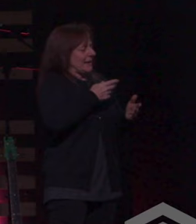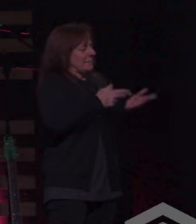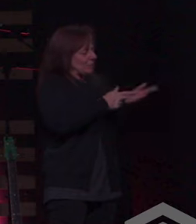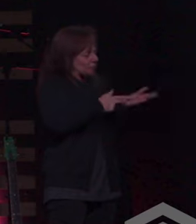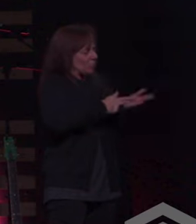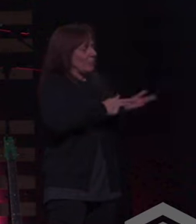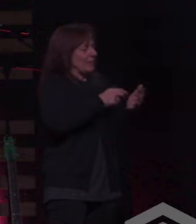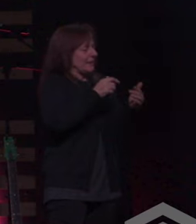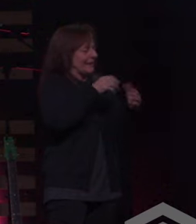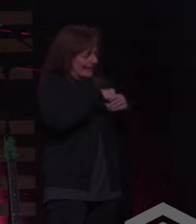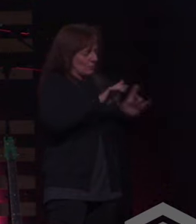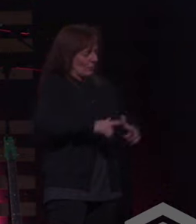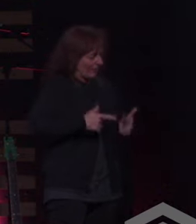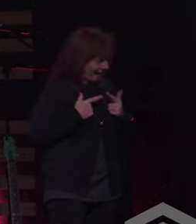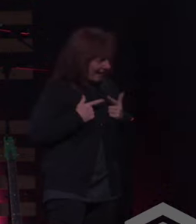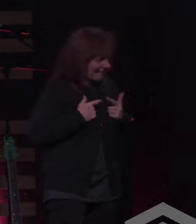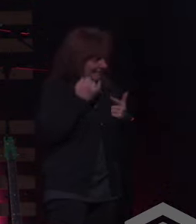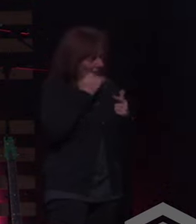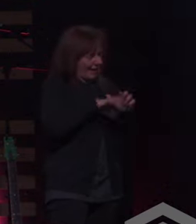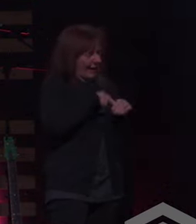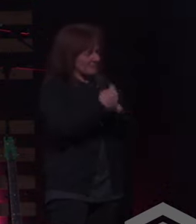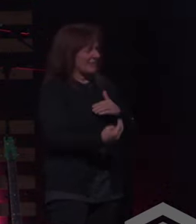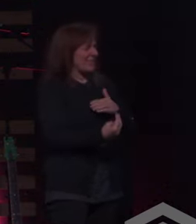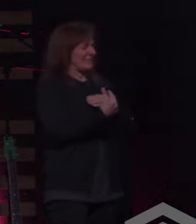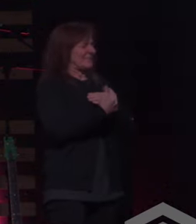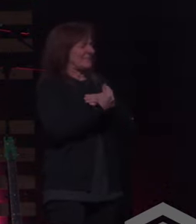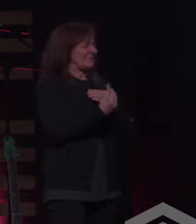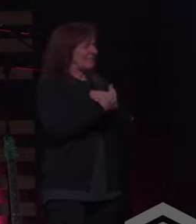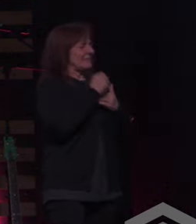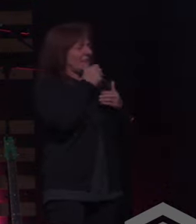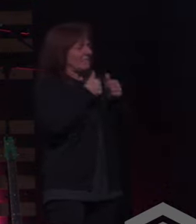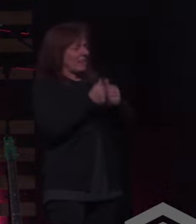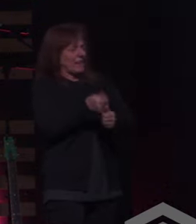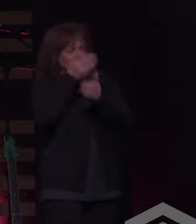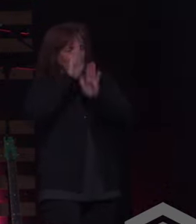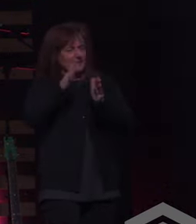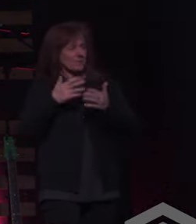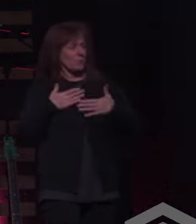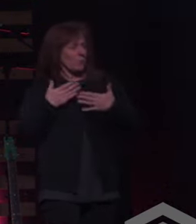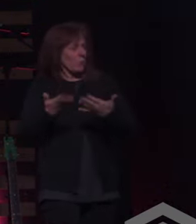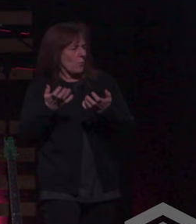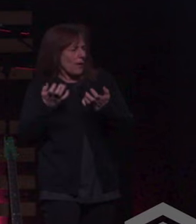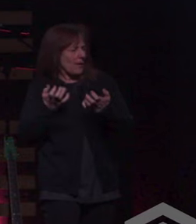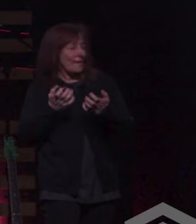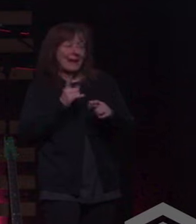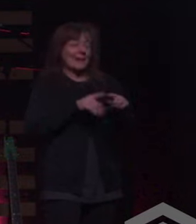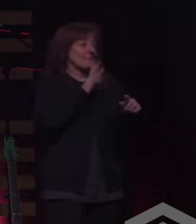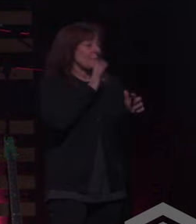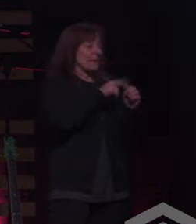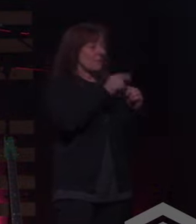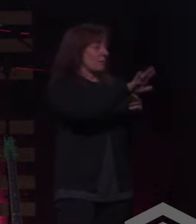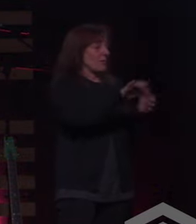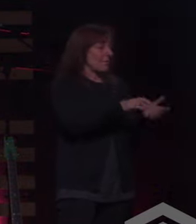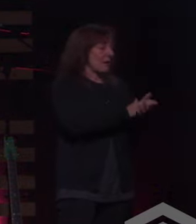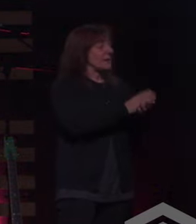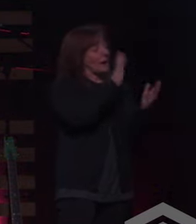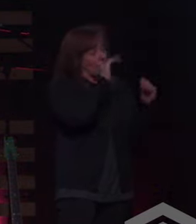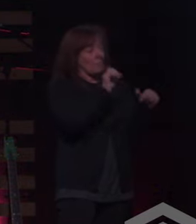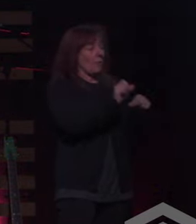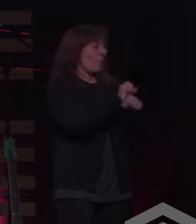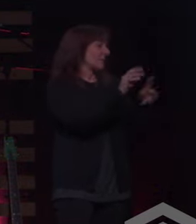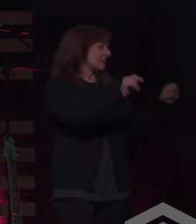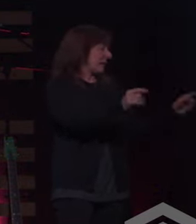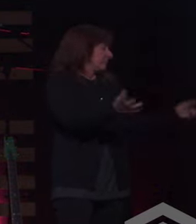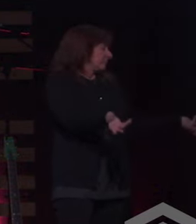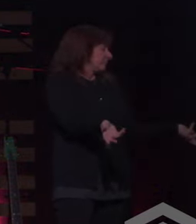life. And if you're outside of God's will and you're not a Christ follower, I can't really speak too much into your marriage. Good luck. I hope that it works